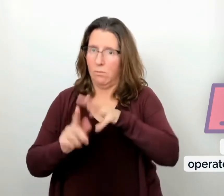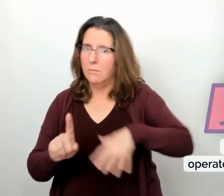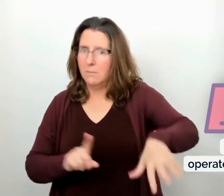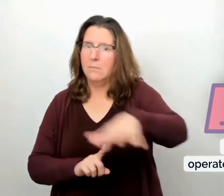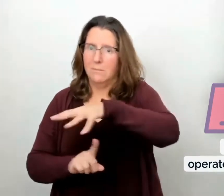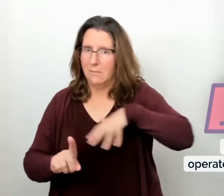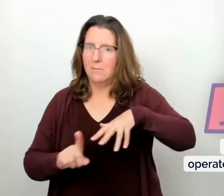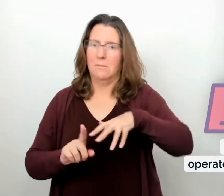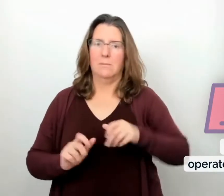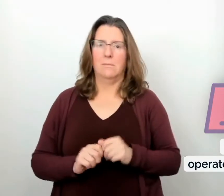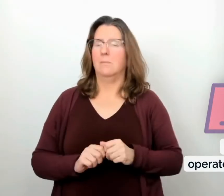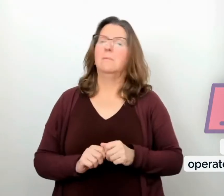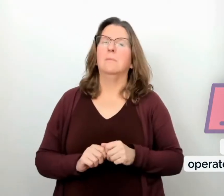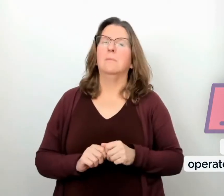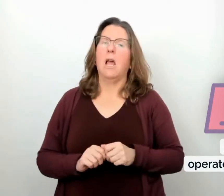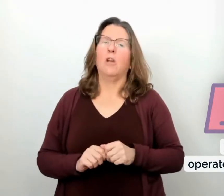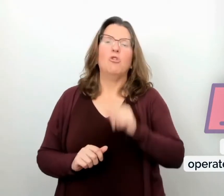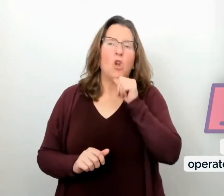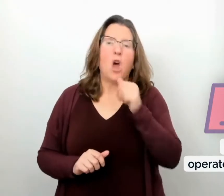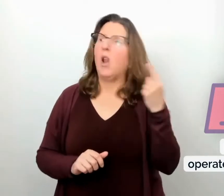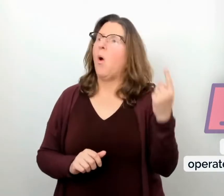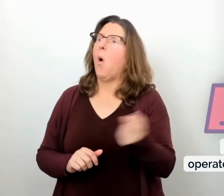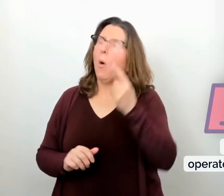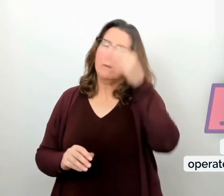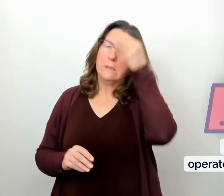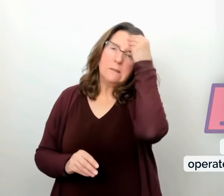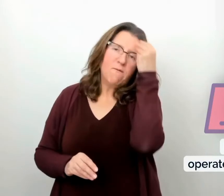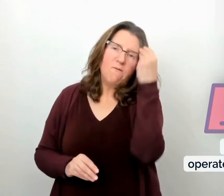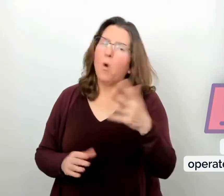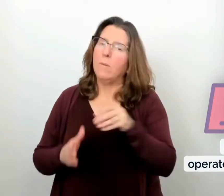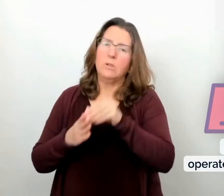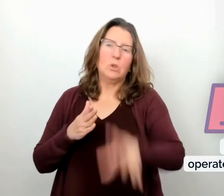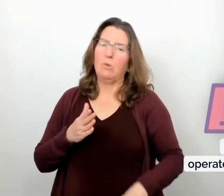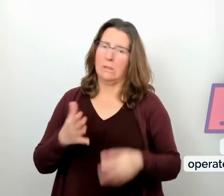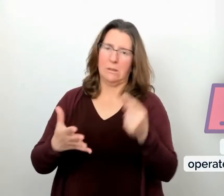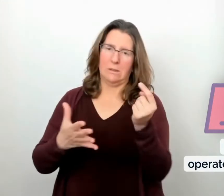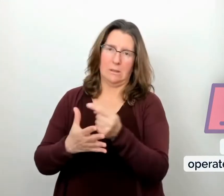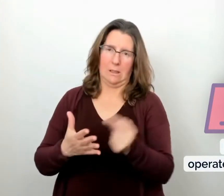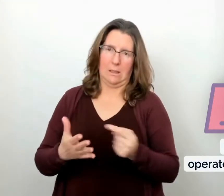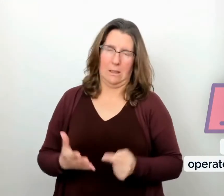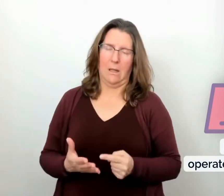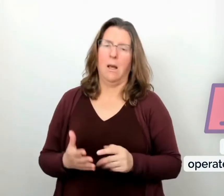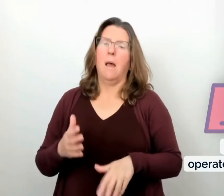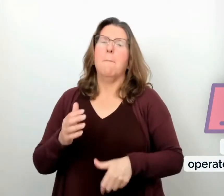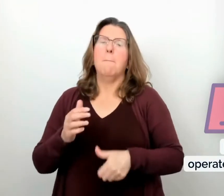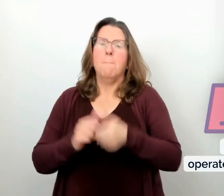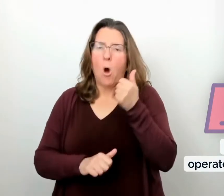school at large. Those expectations that are not clearly laid out, but still exist.